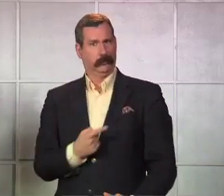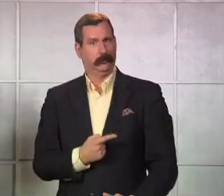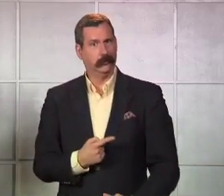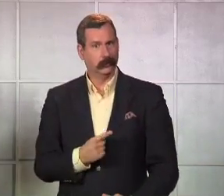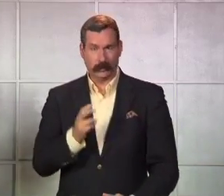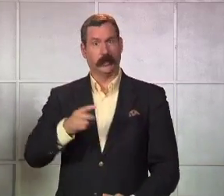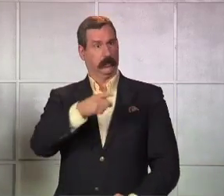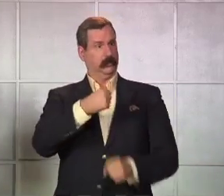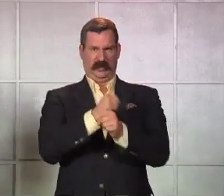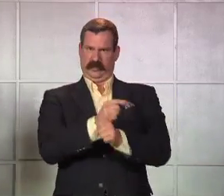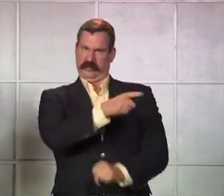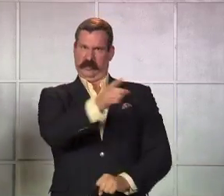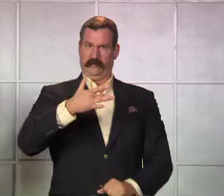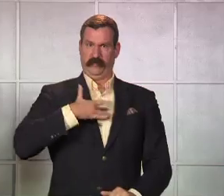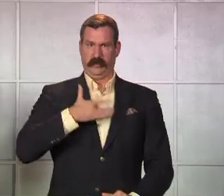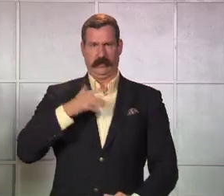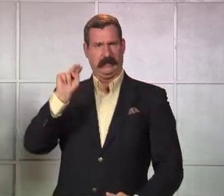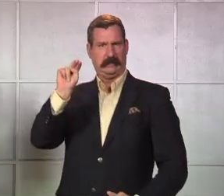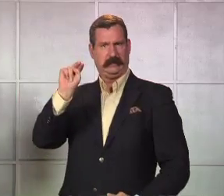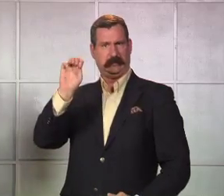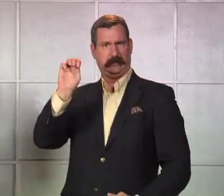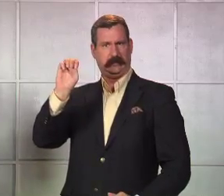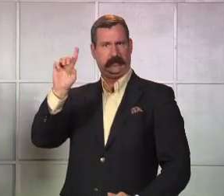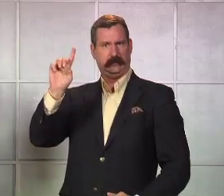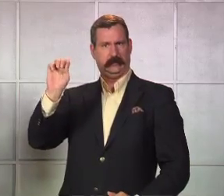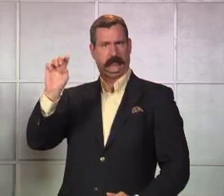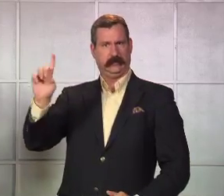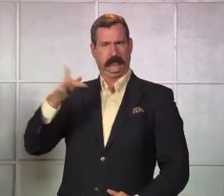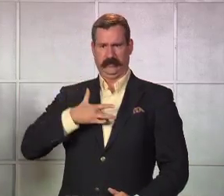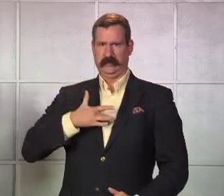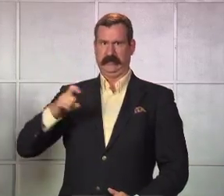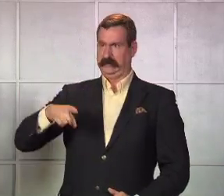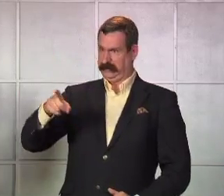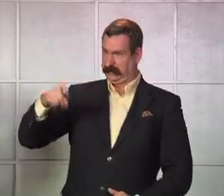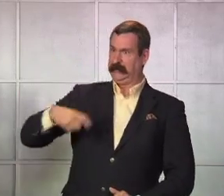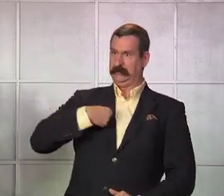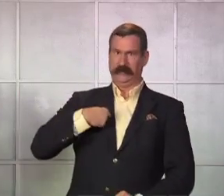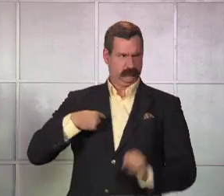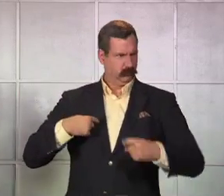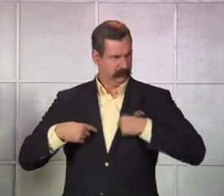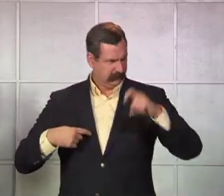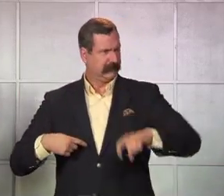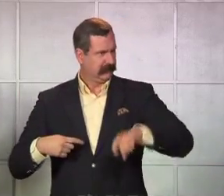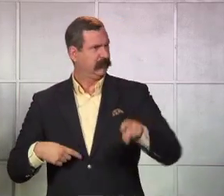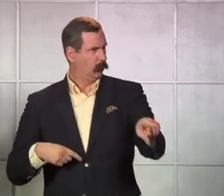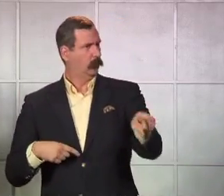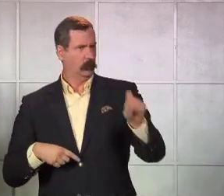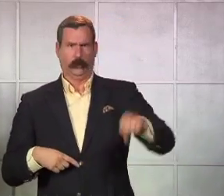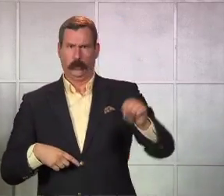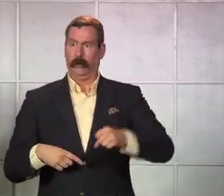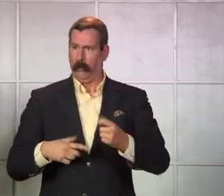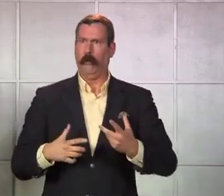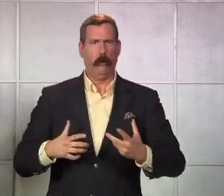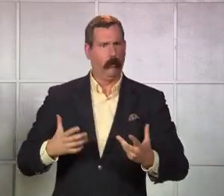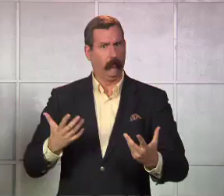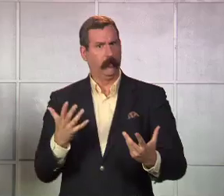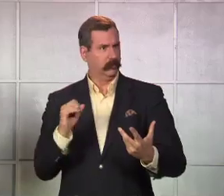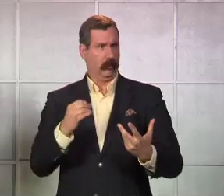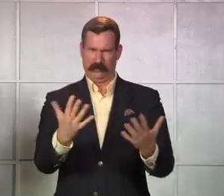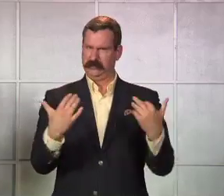lead. N stands for needed. You must make people feel needed. If a person feels you need them,